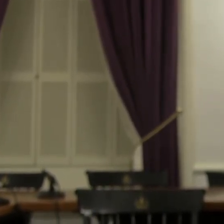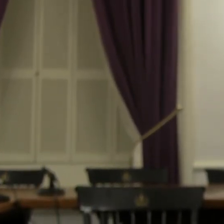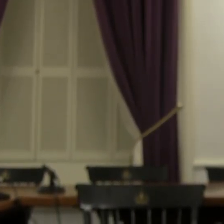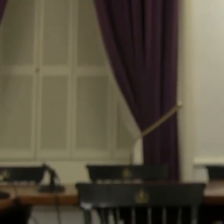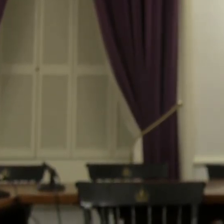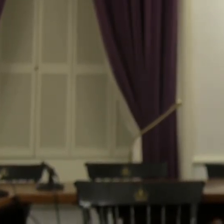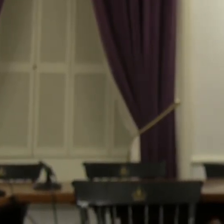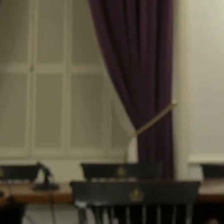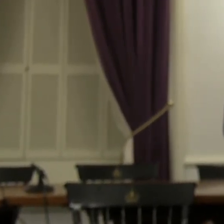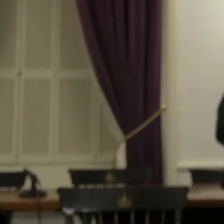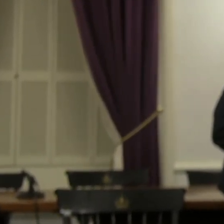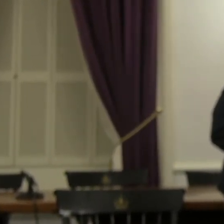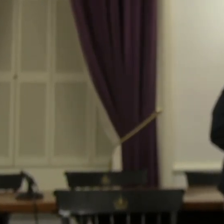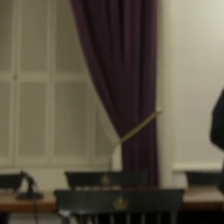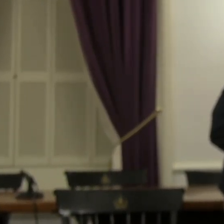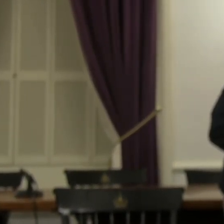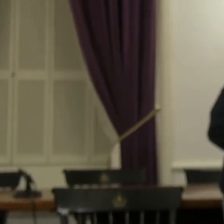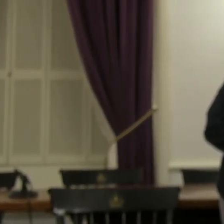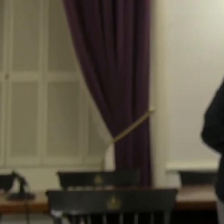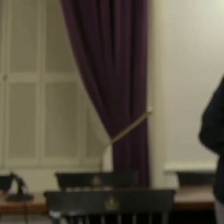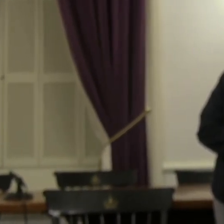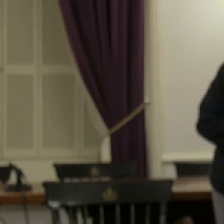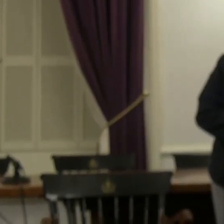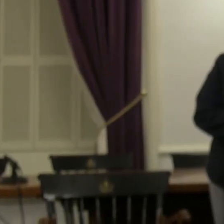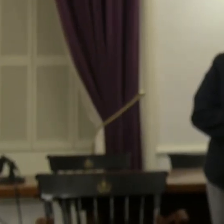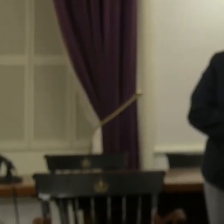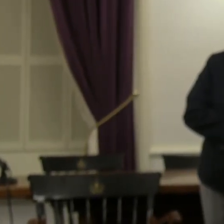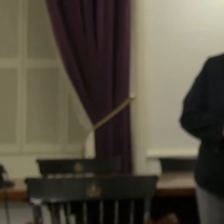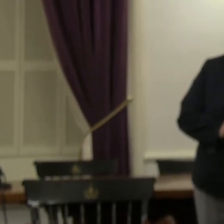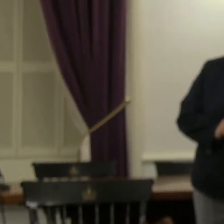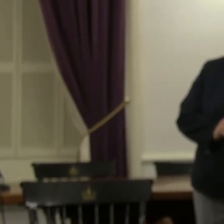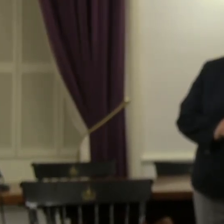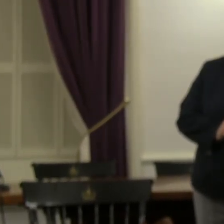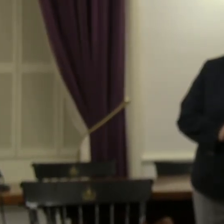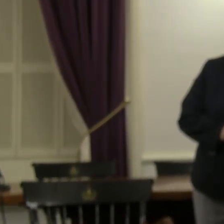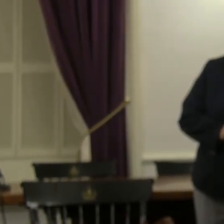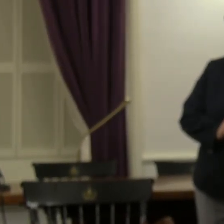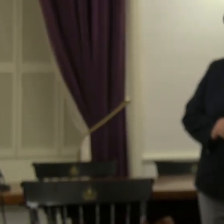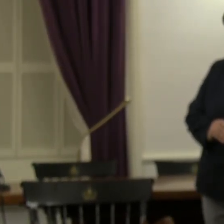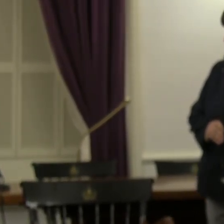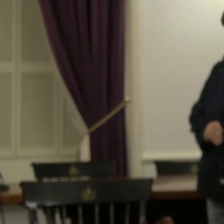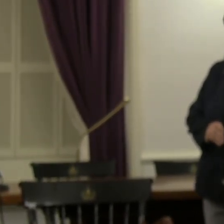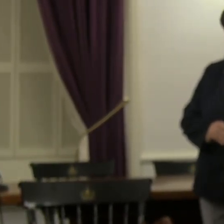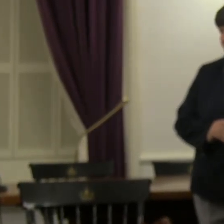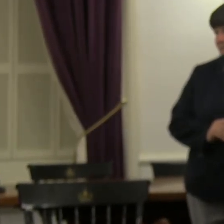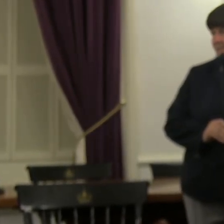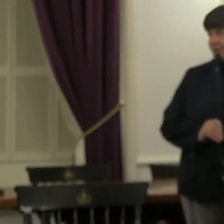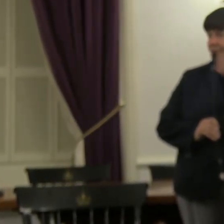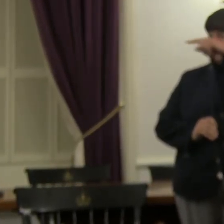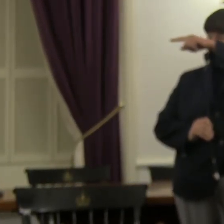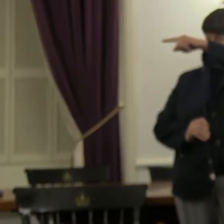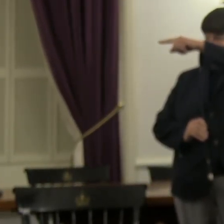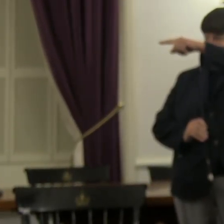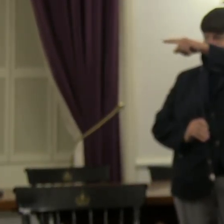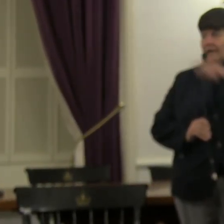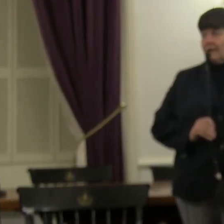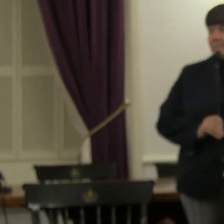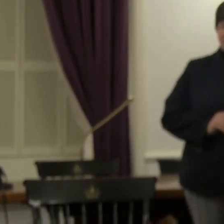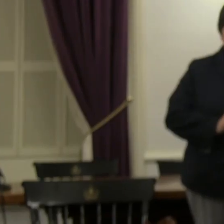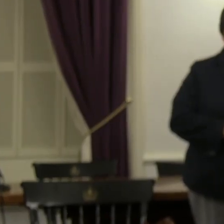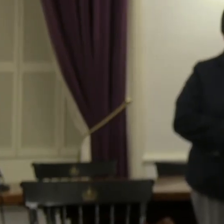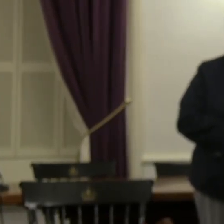growing every week. We want to see it grow even more, because the more people in it, frankly, the fees go down. And so from our